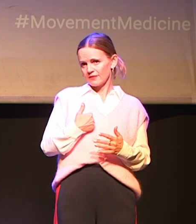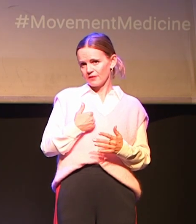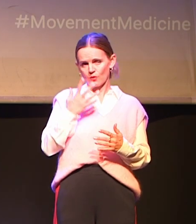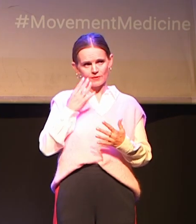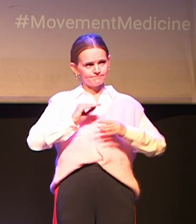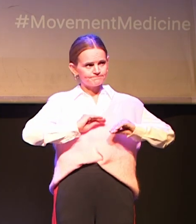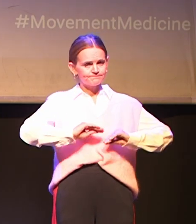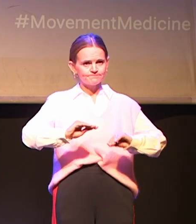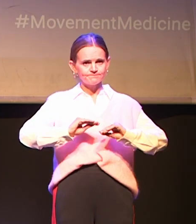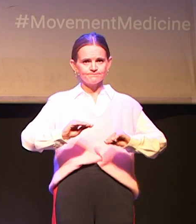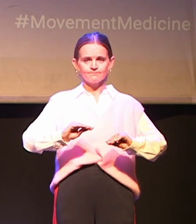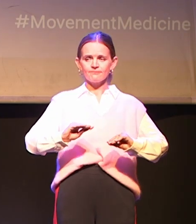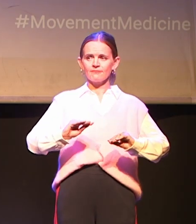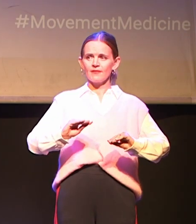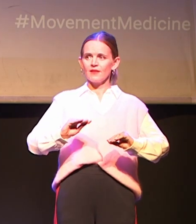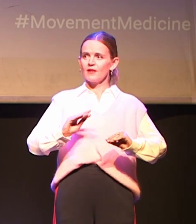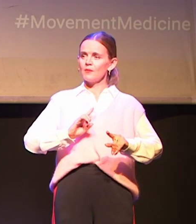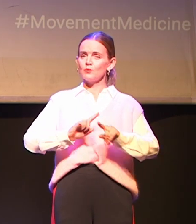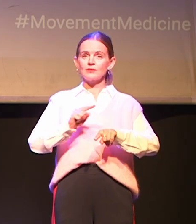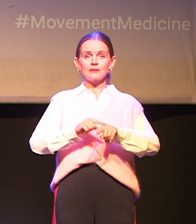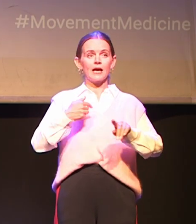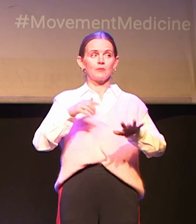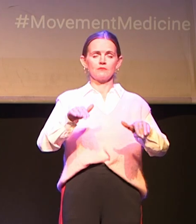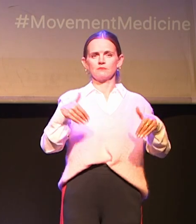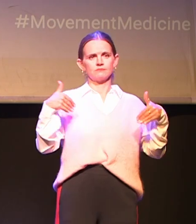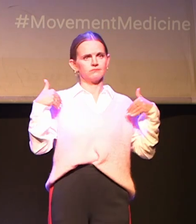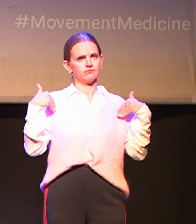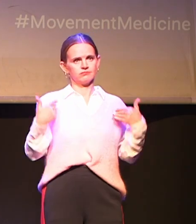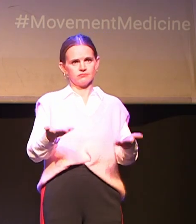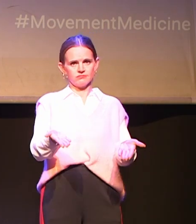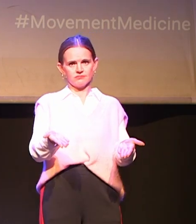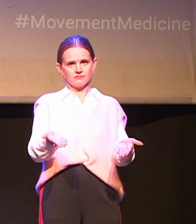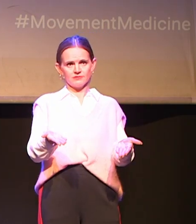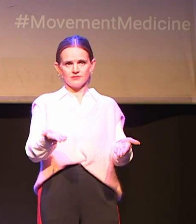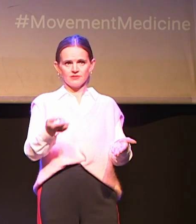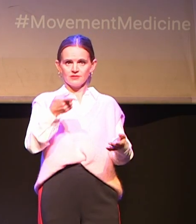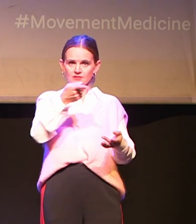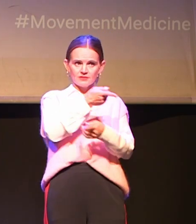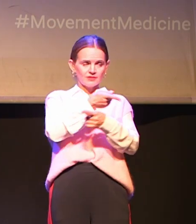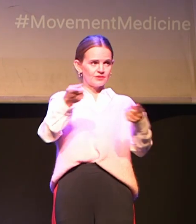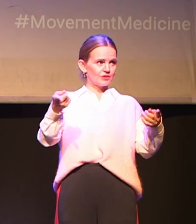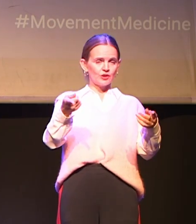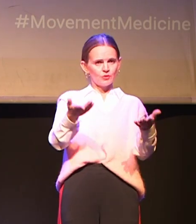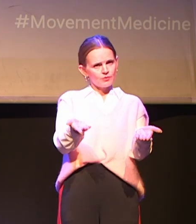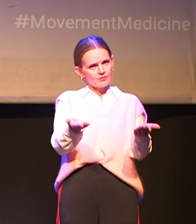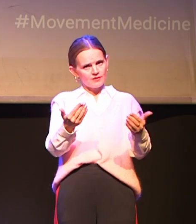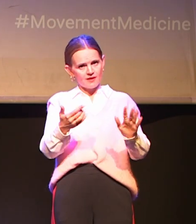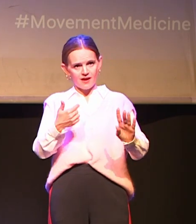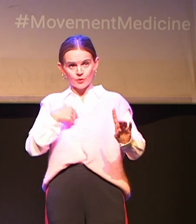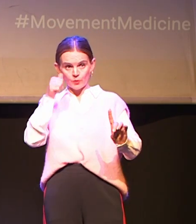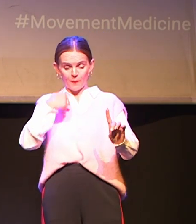my work is to stand on the shore. So that you fall under the wave, but you know that I'm